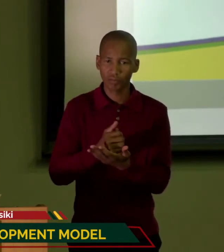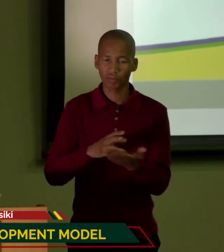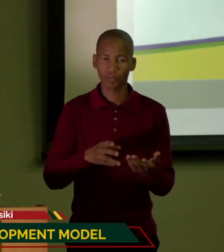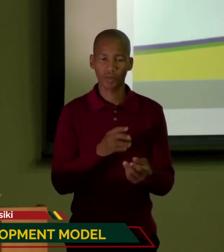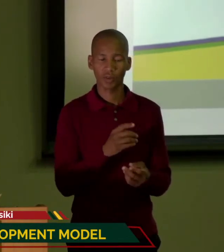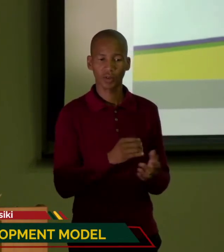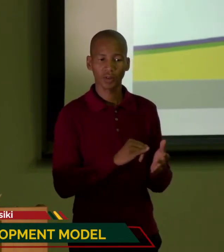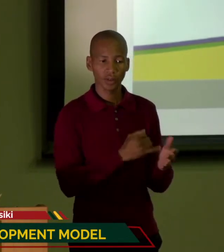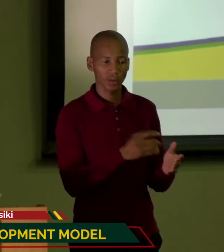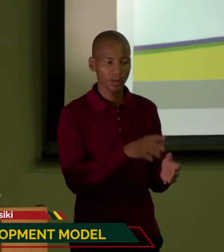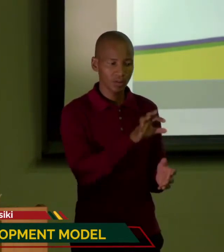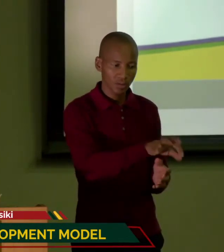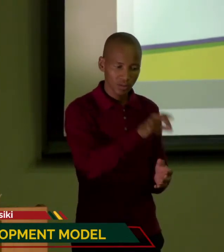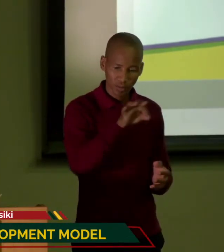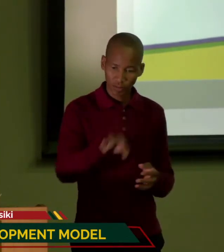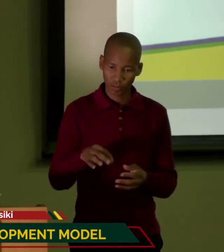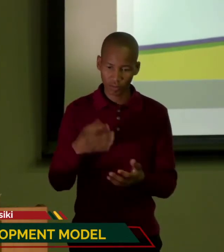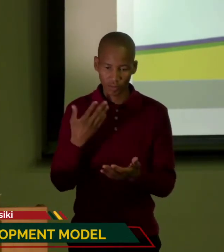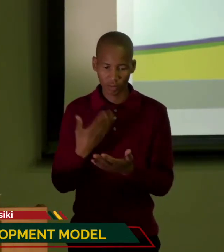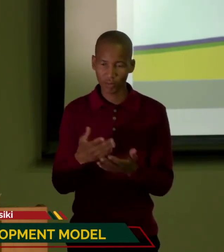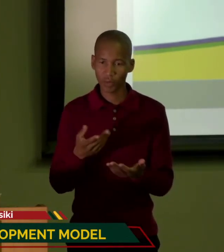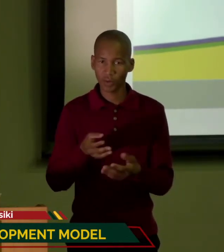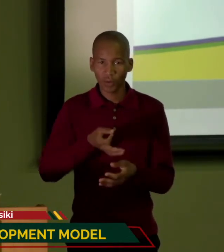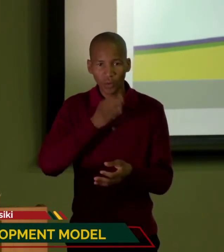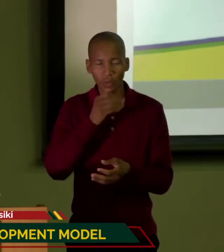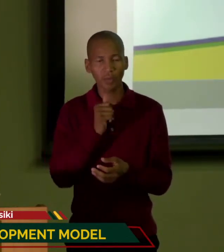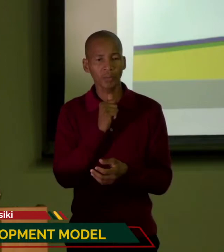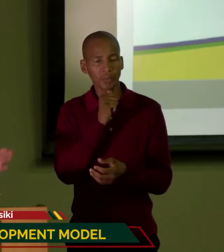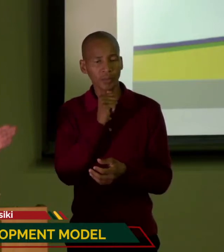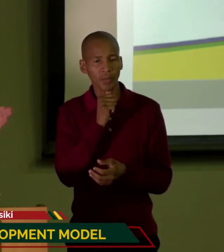lati, imandi kakhulu. But we are